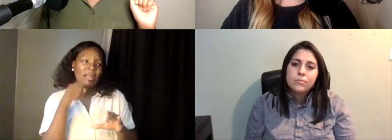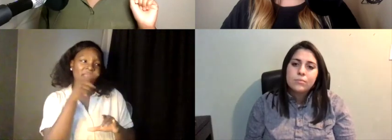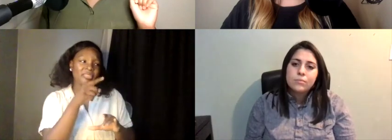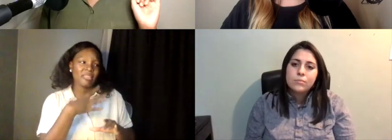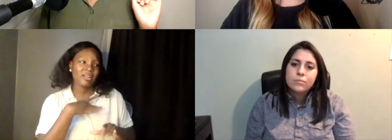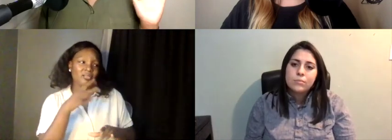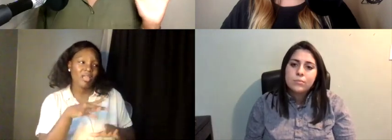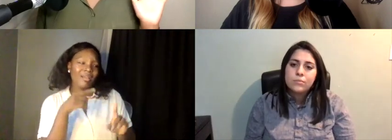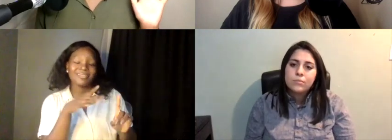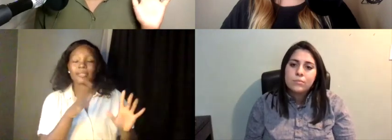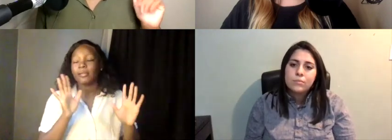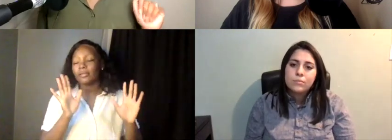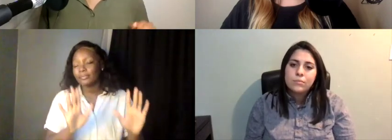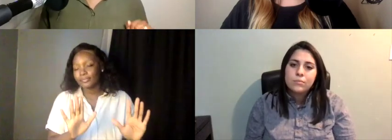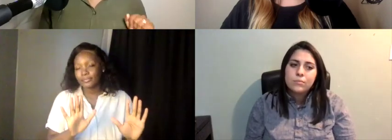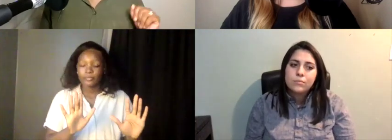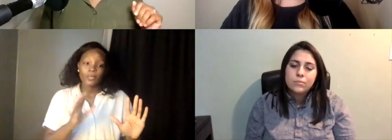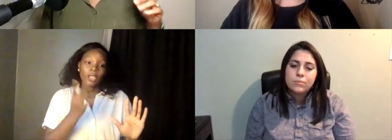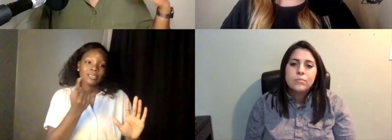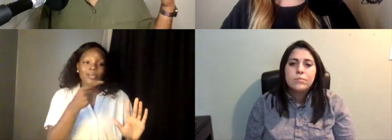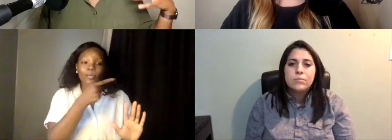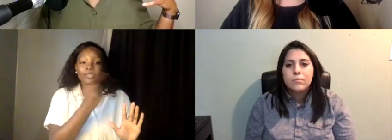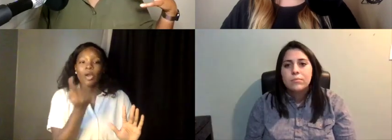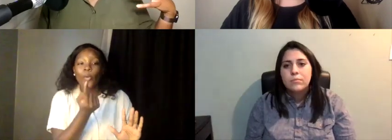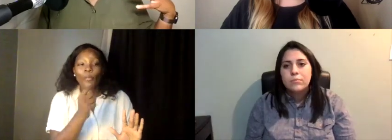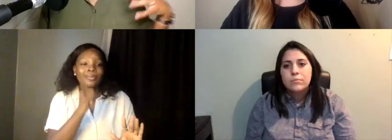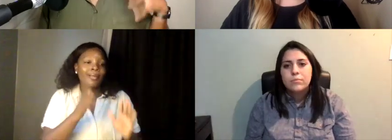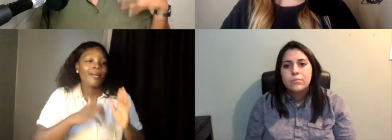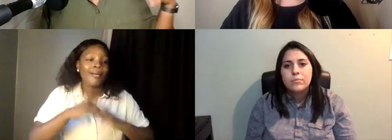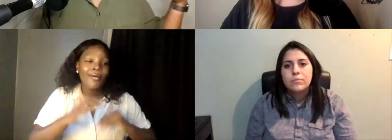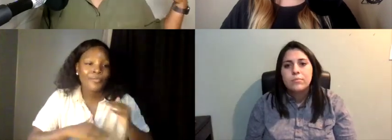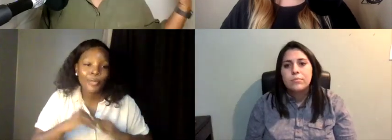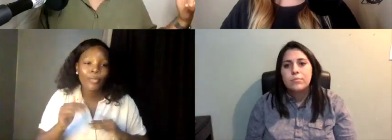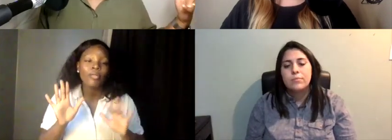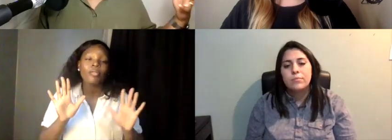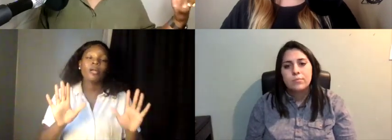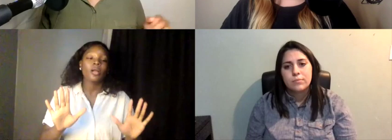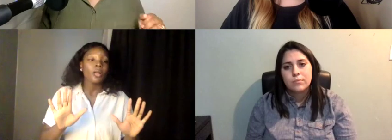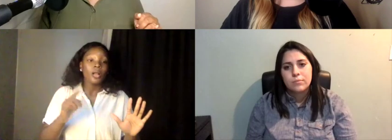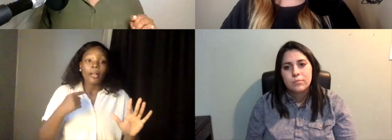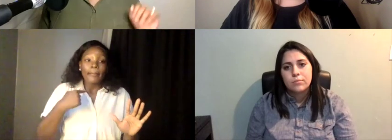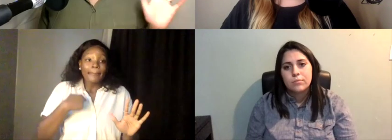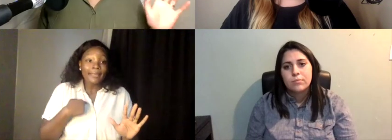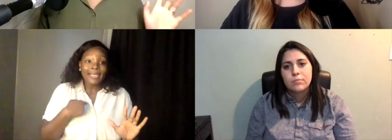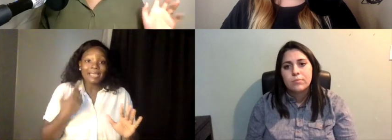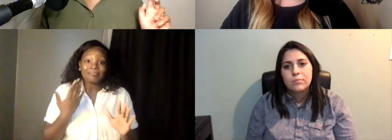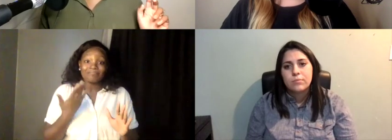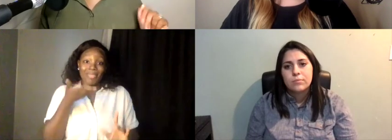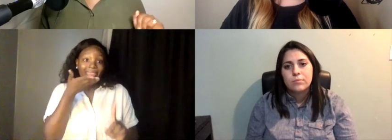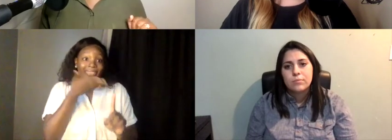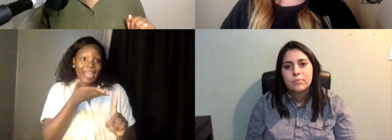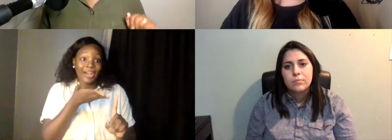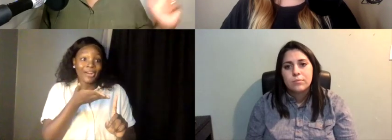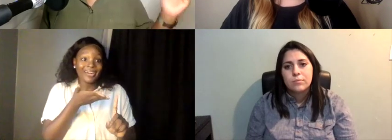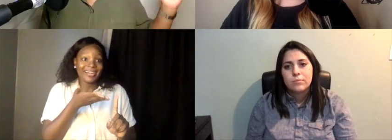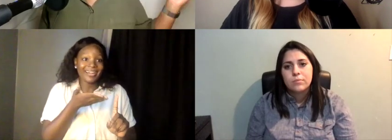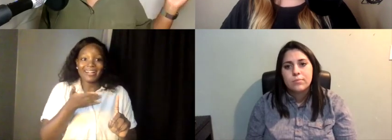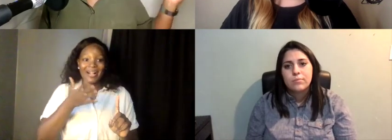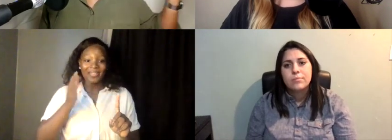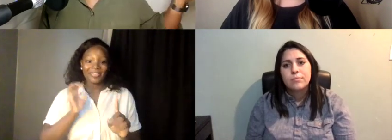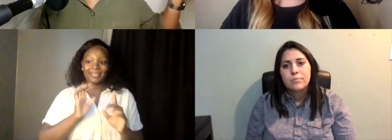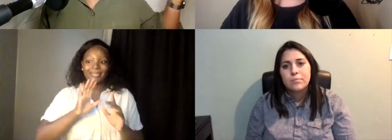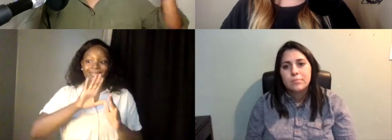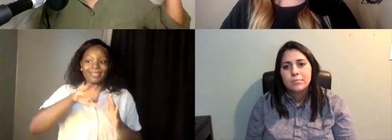somebody either, you know, like, uncomfortable, or I'm just, by me just being there, it's changed, right? Like, I don't know. I